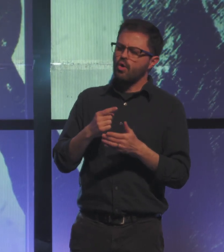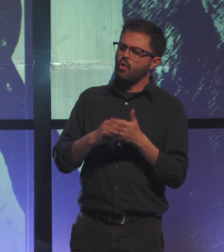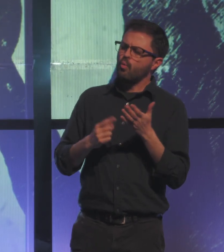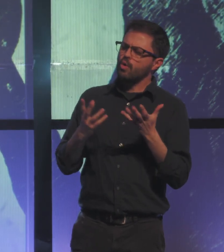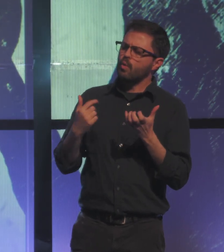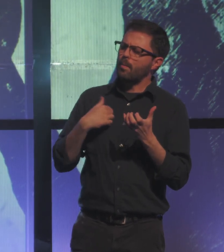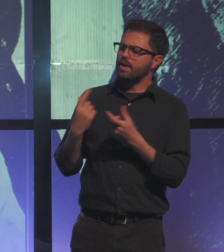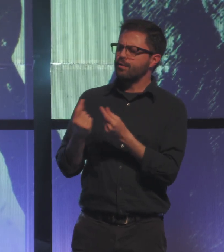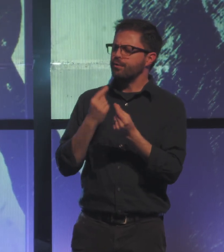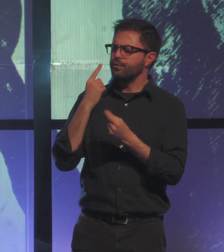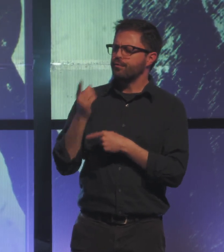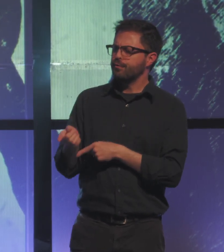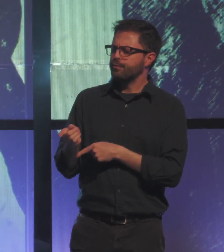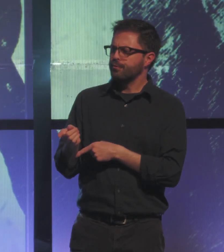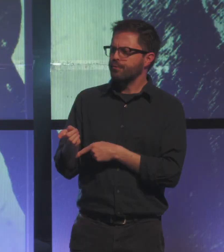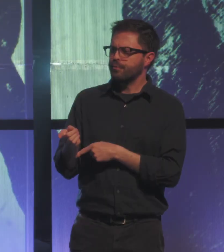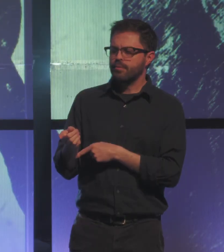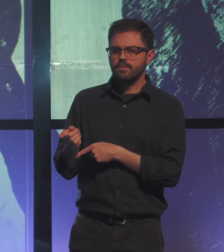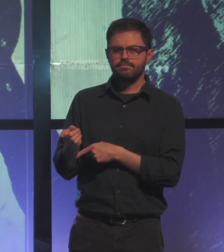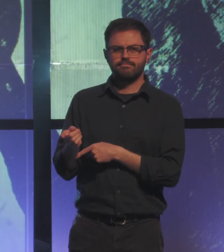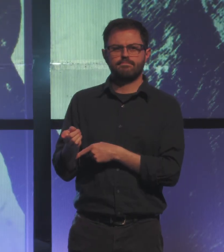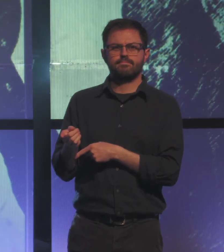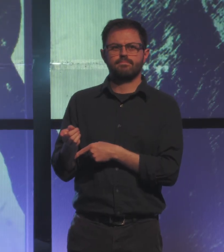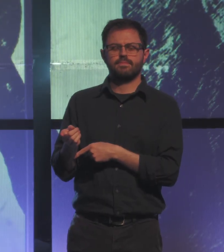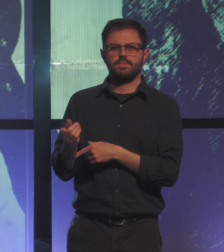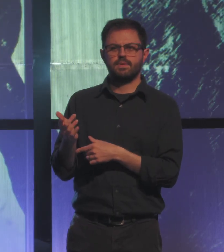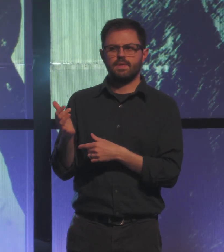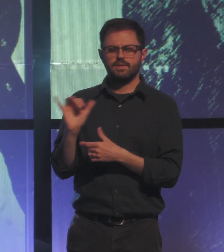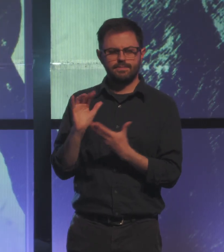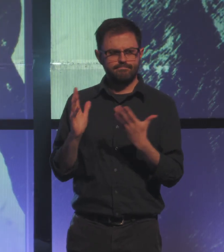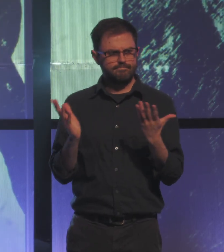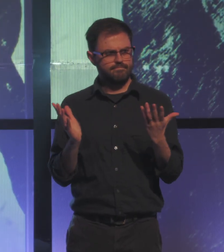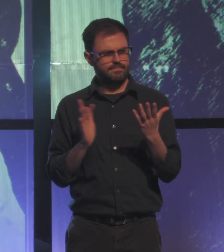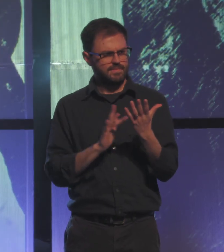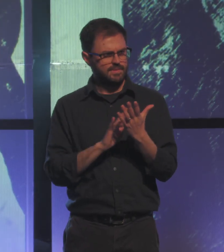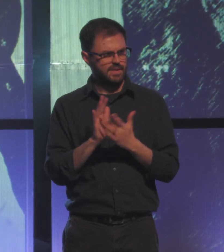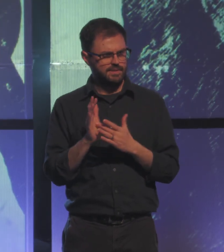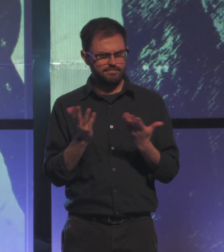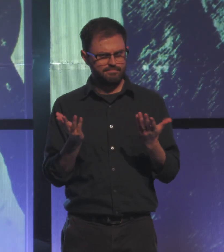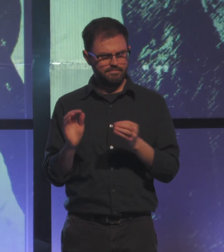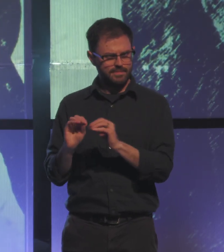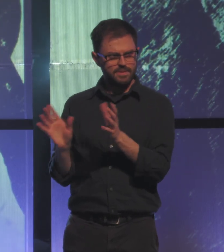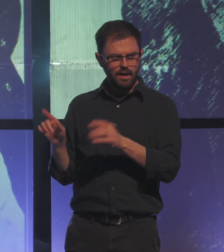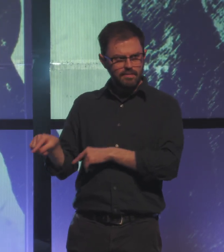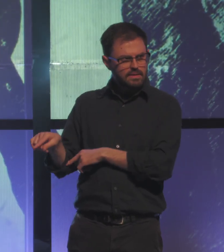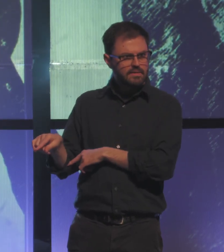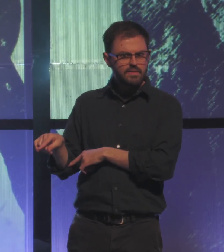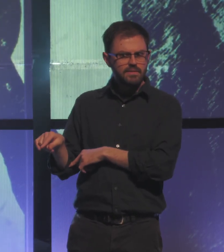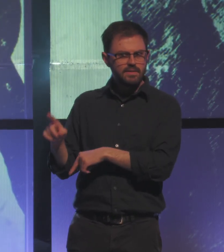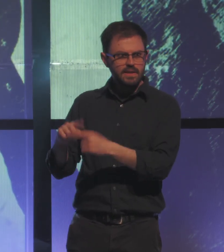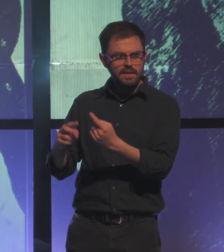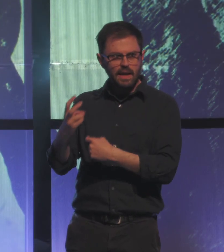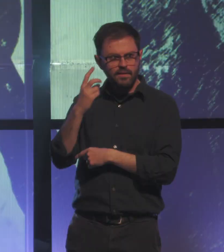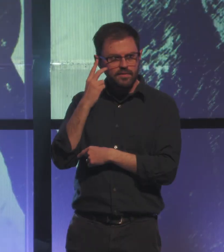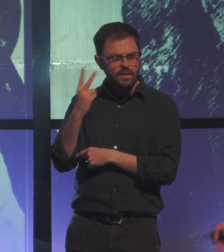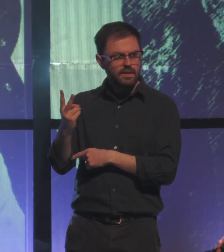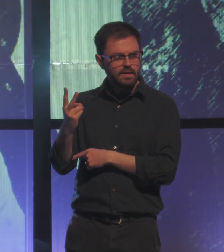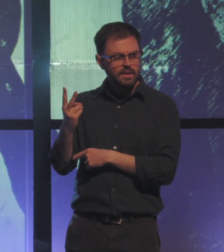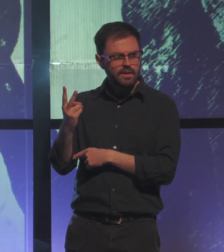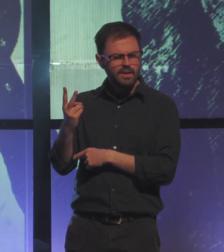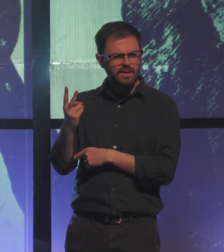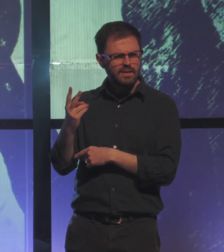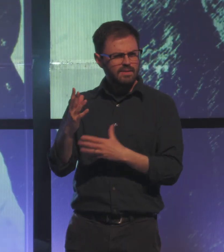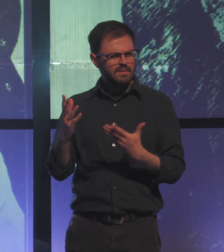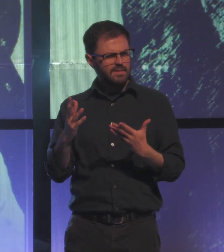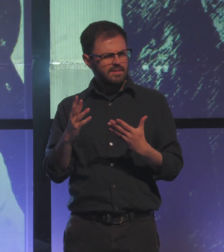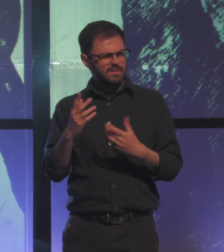want me to do for you? It's like Jesus, come on. The guy cannot see. Like, what type of question?